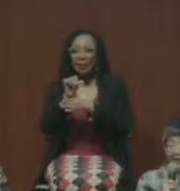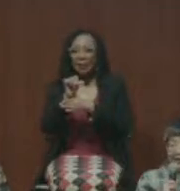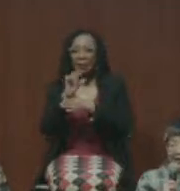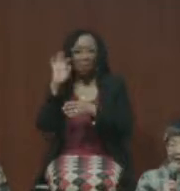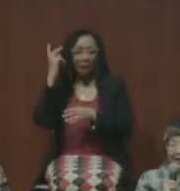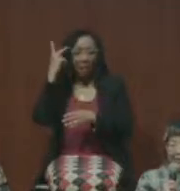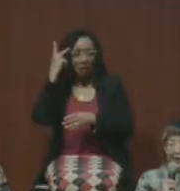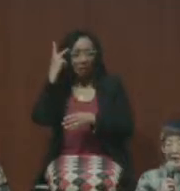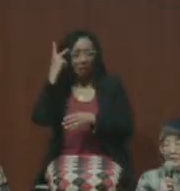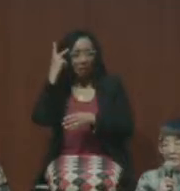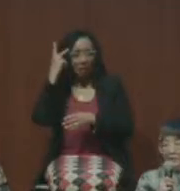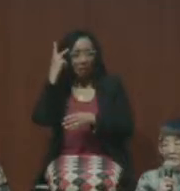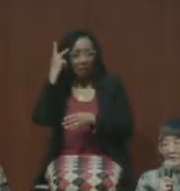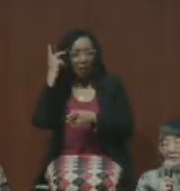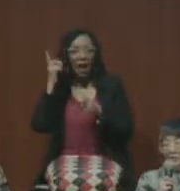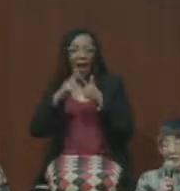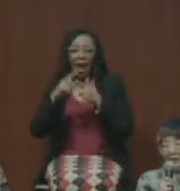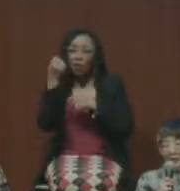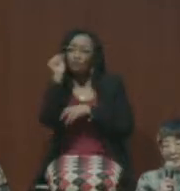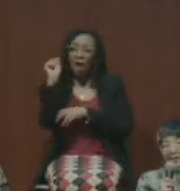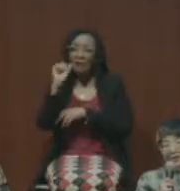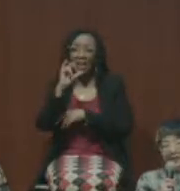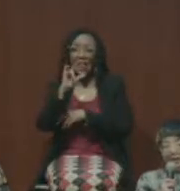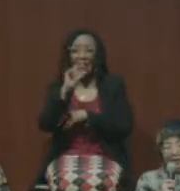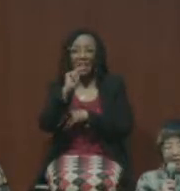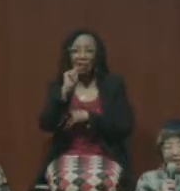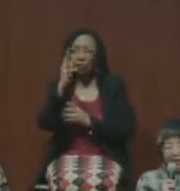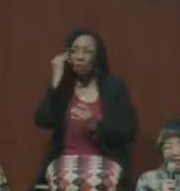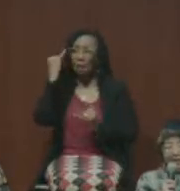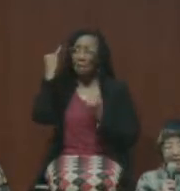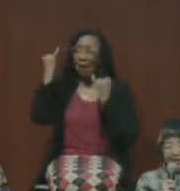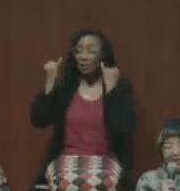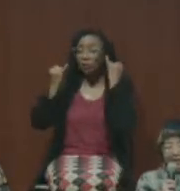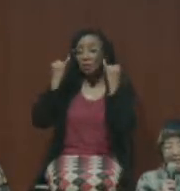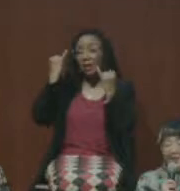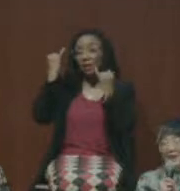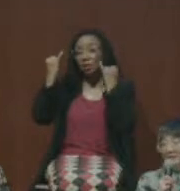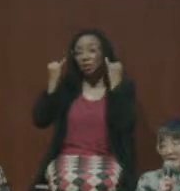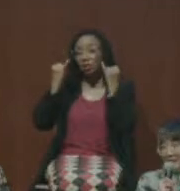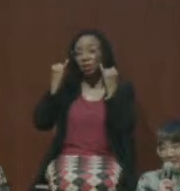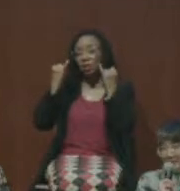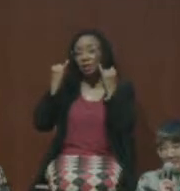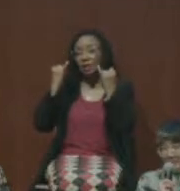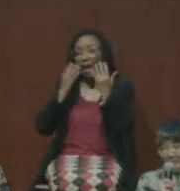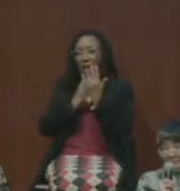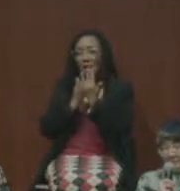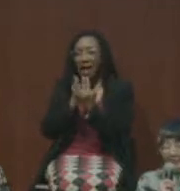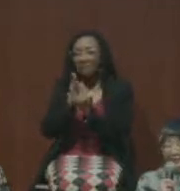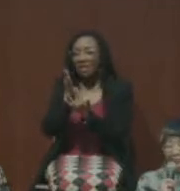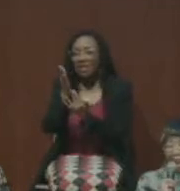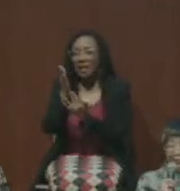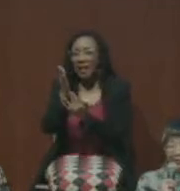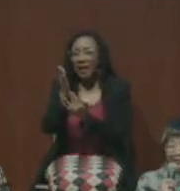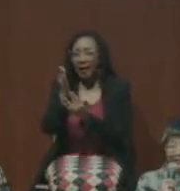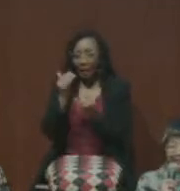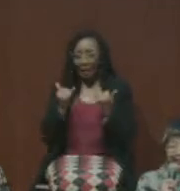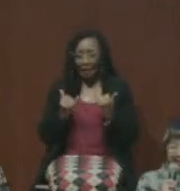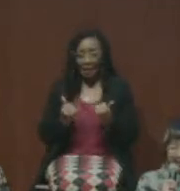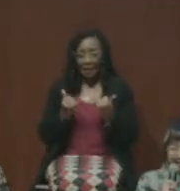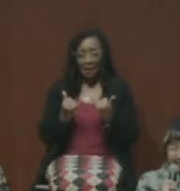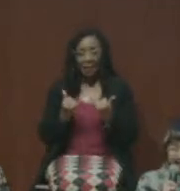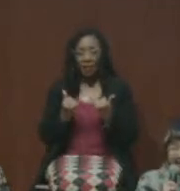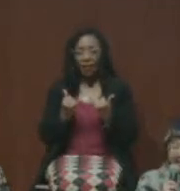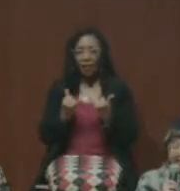politics and the radical literary imagination in navigating contemporary crises